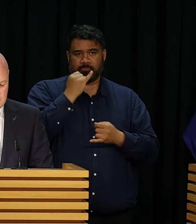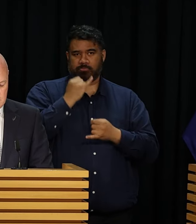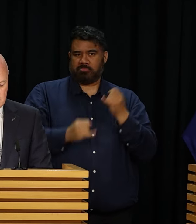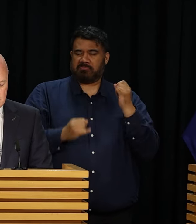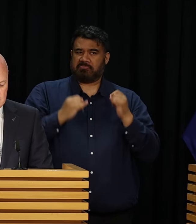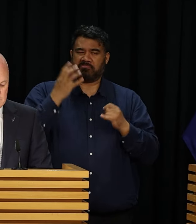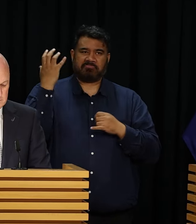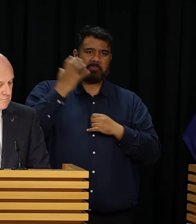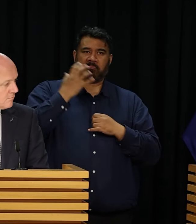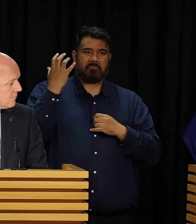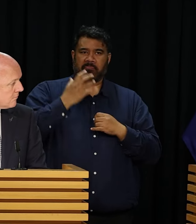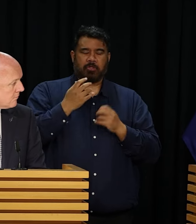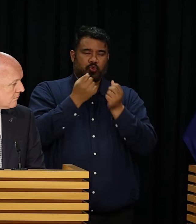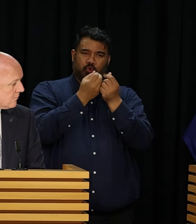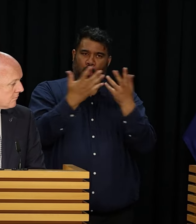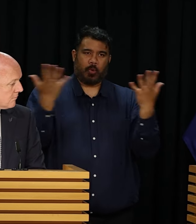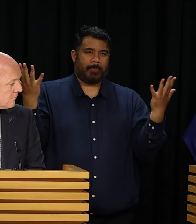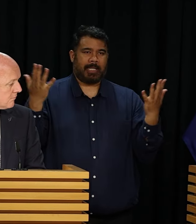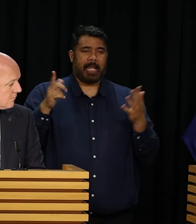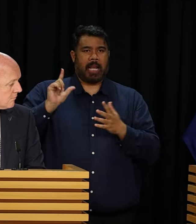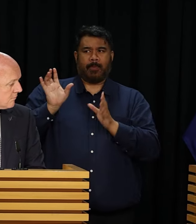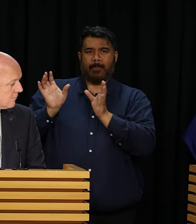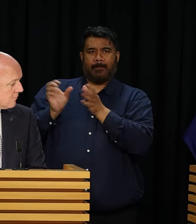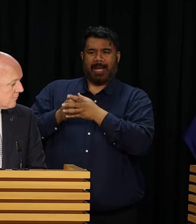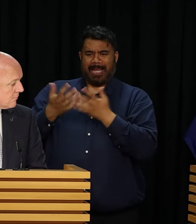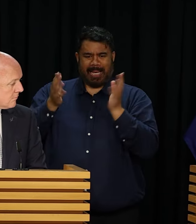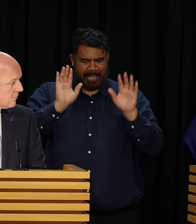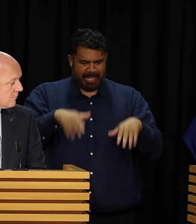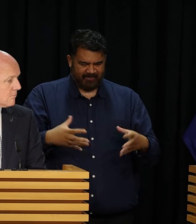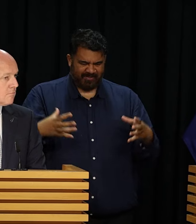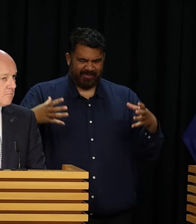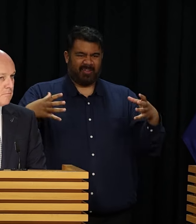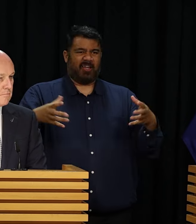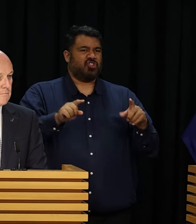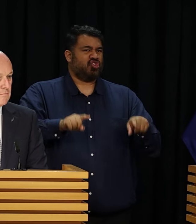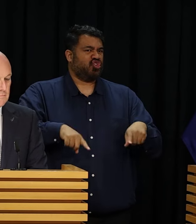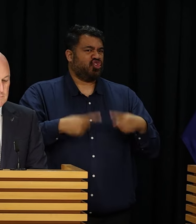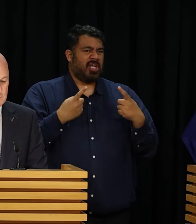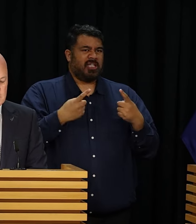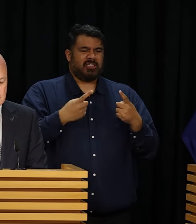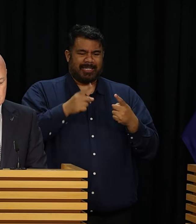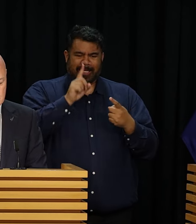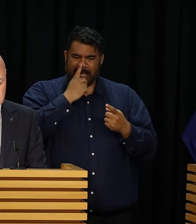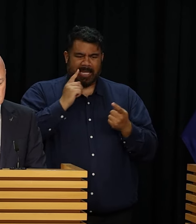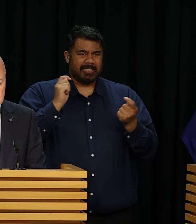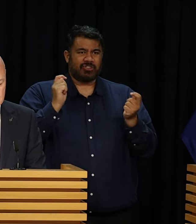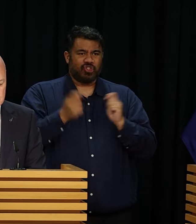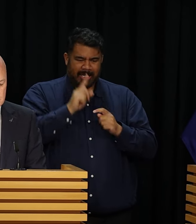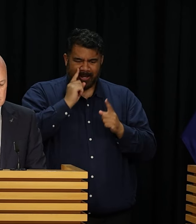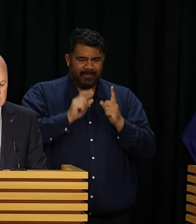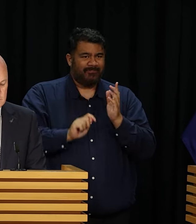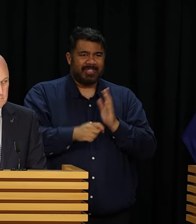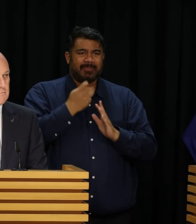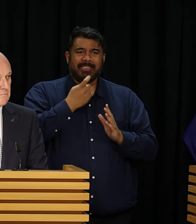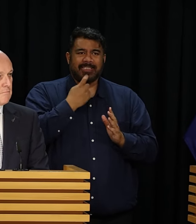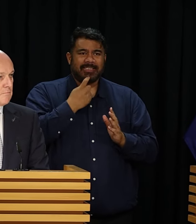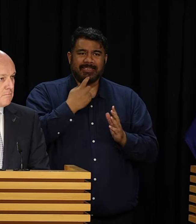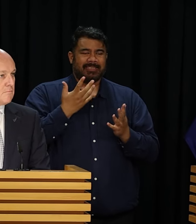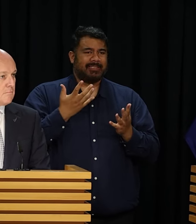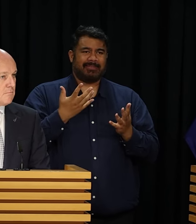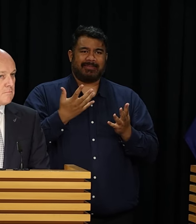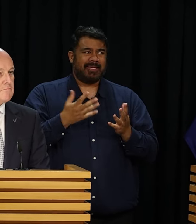scale. Labor have left a pattern of systemic and embedded challenges that cannot continue. Time and time again, we see this